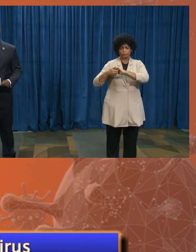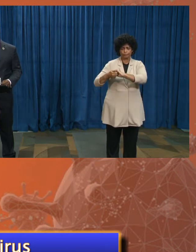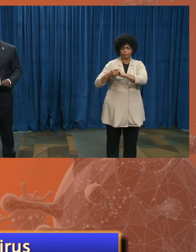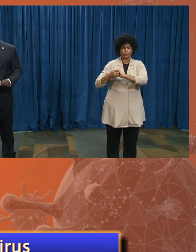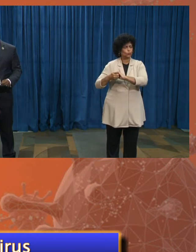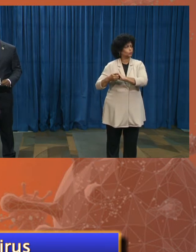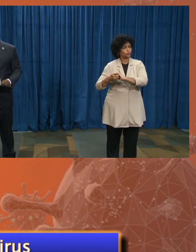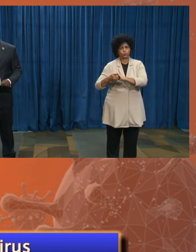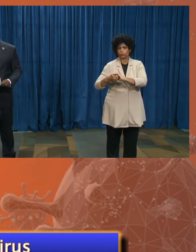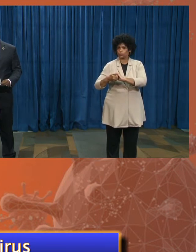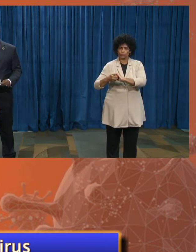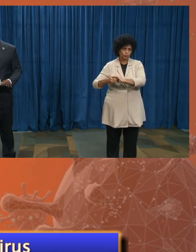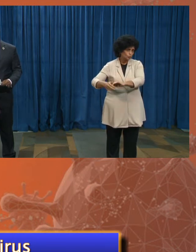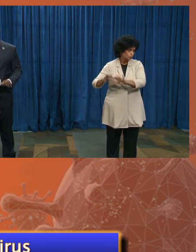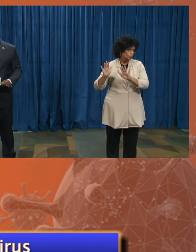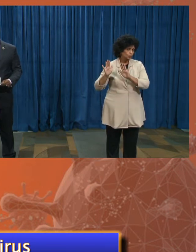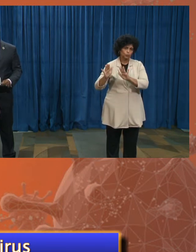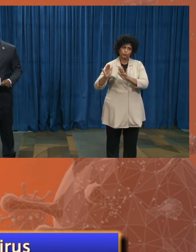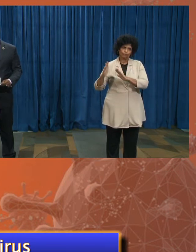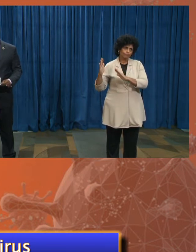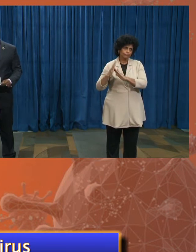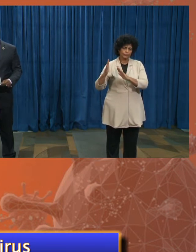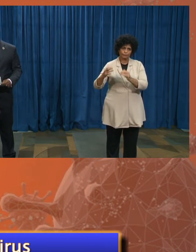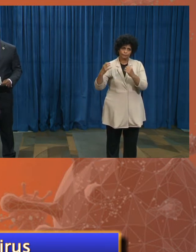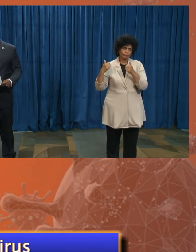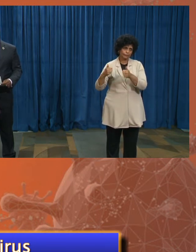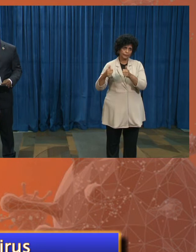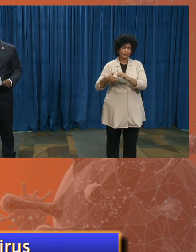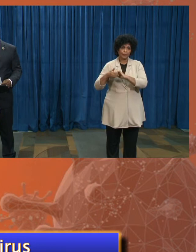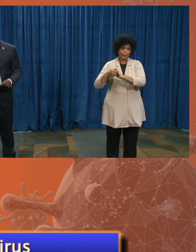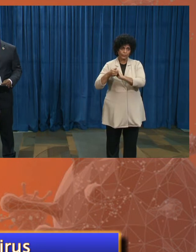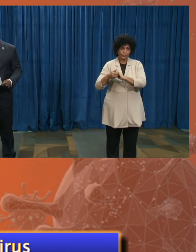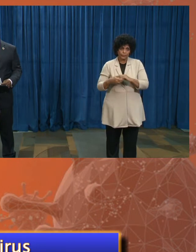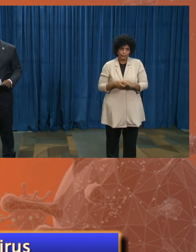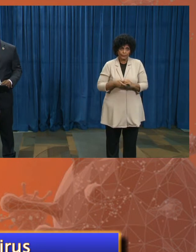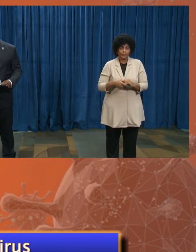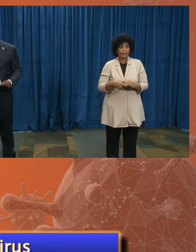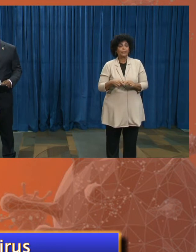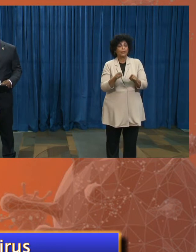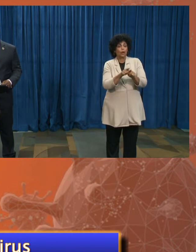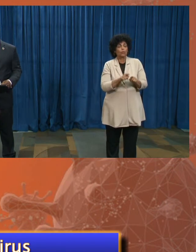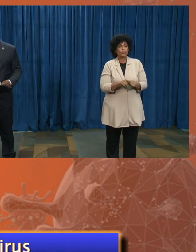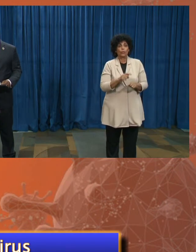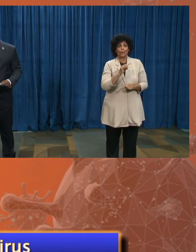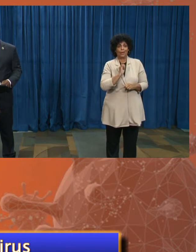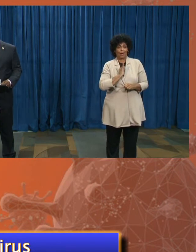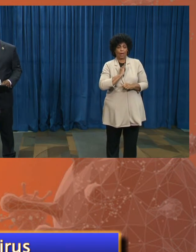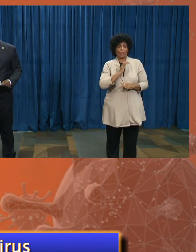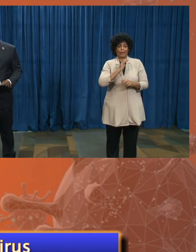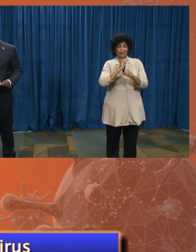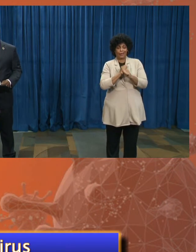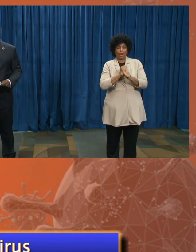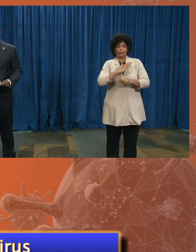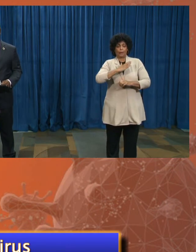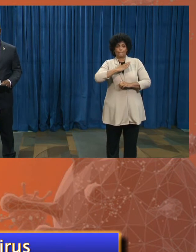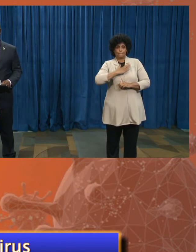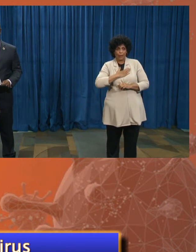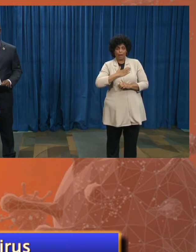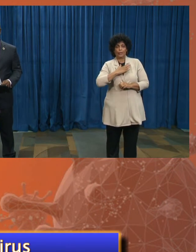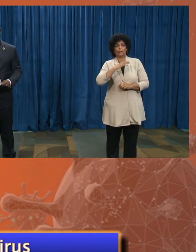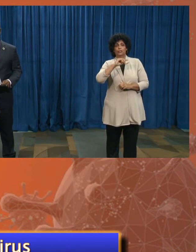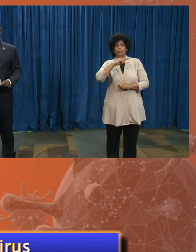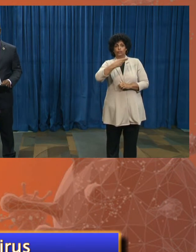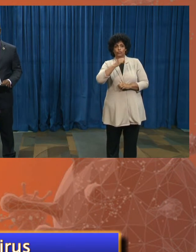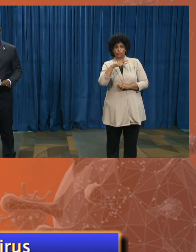He's been a great partner. The I Got My Shot mobile vaccine trailer continues to serve our